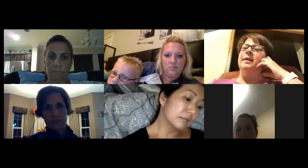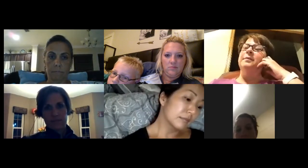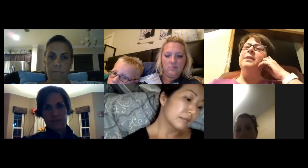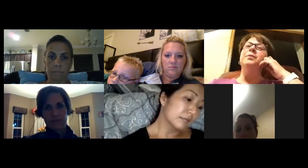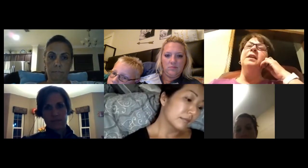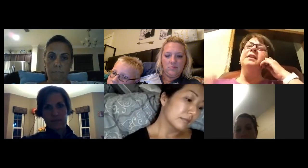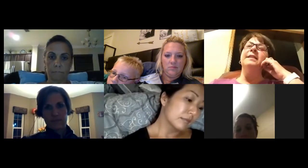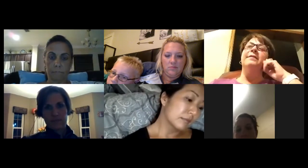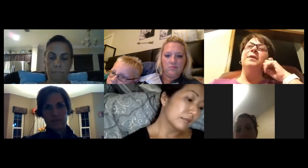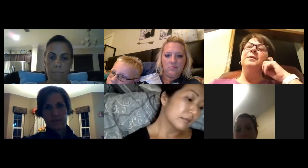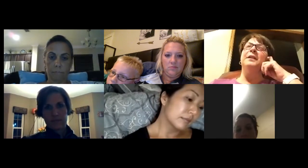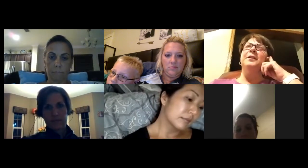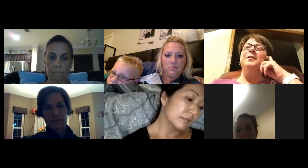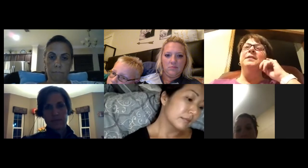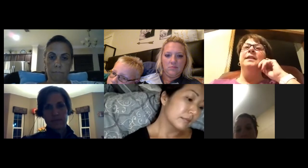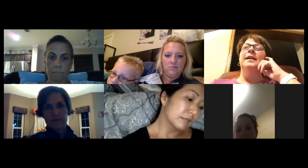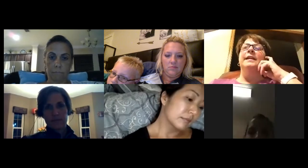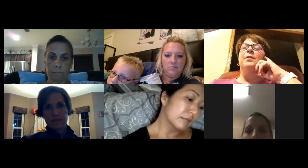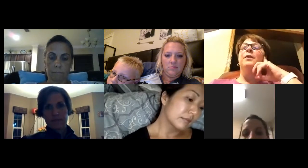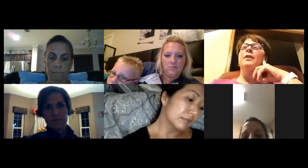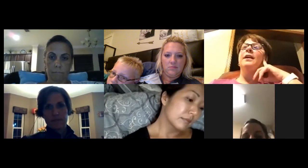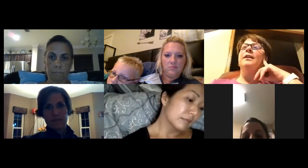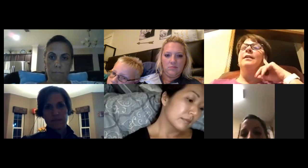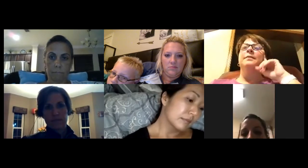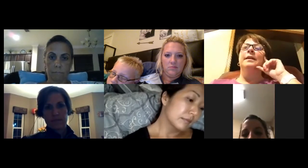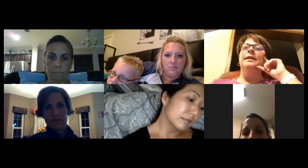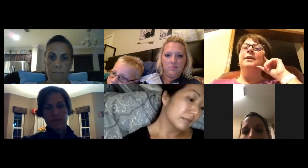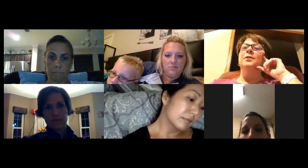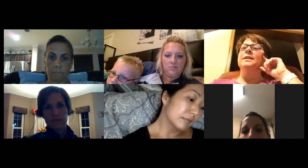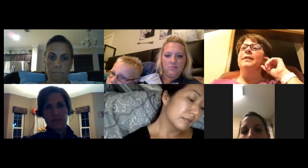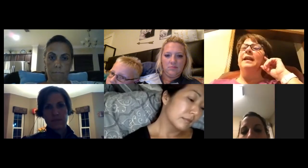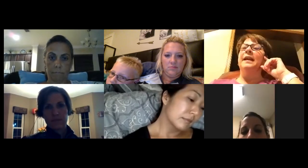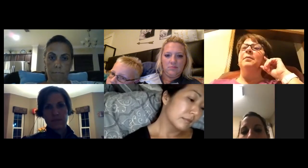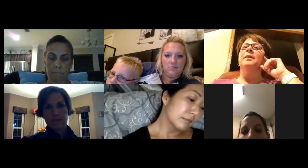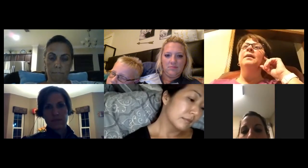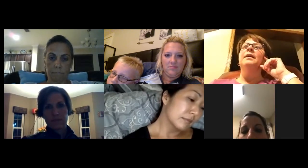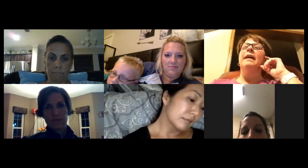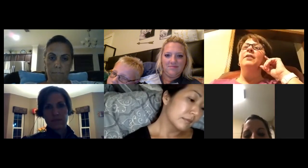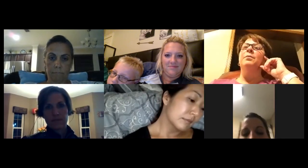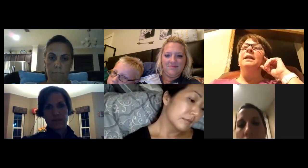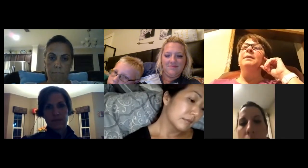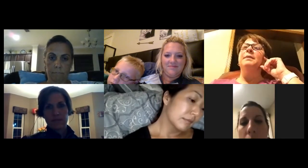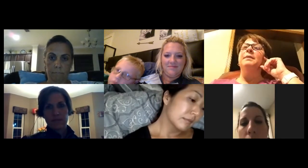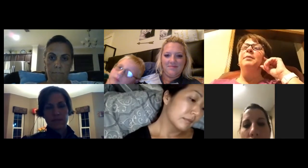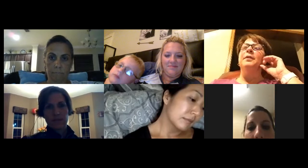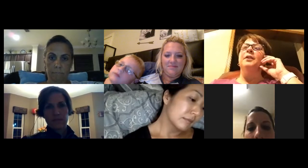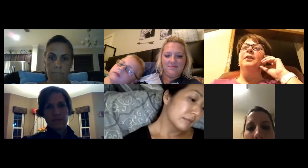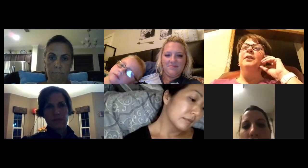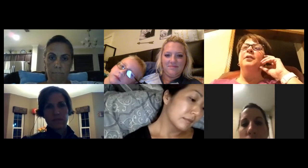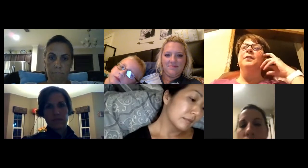That's one of the things I've always wanted to do is go over there and go to a deaf camp. I've known many people that are doing